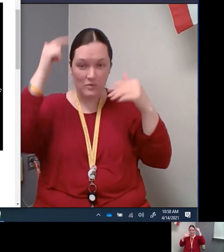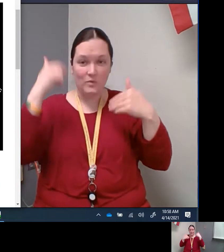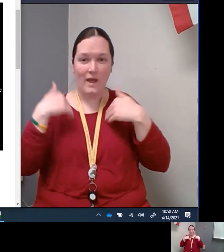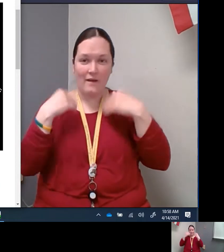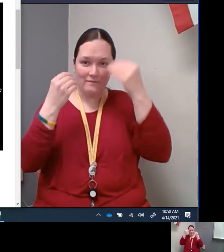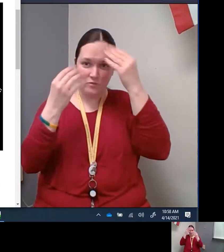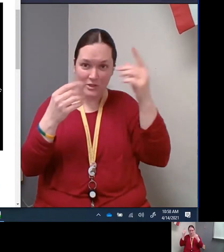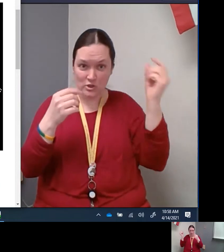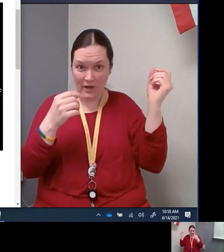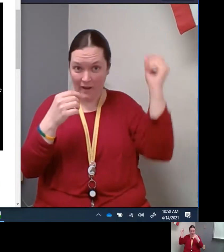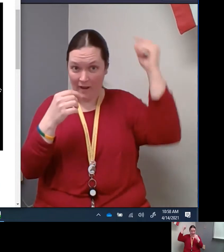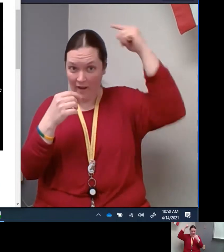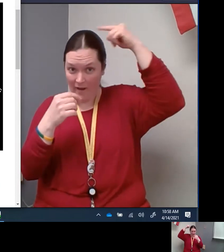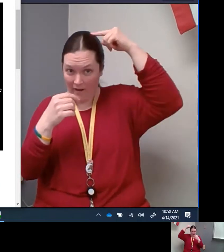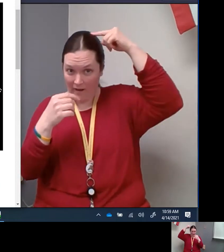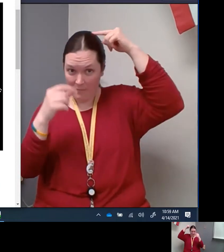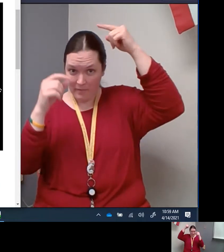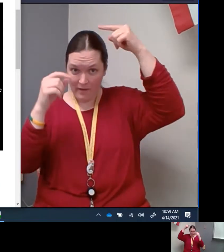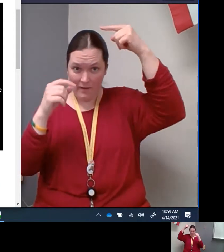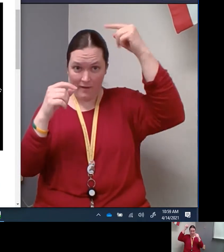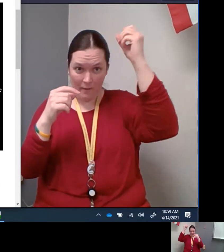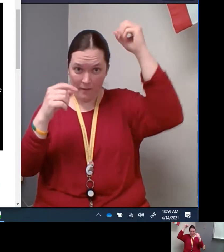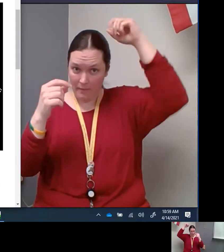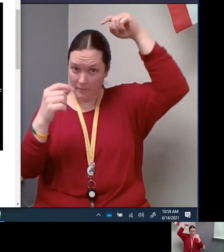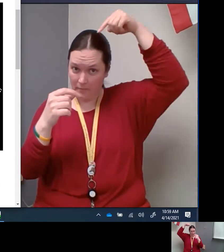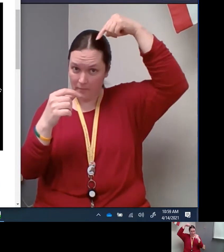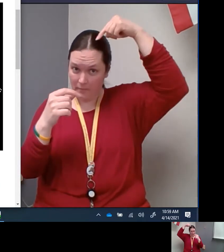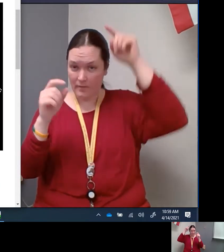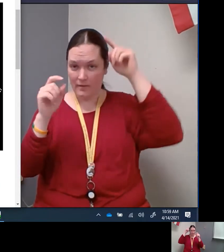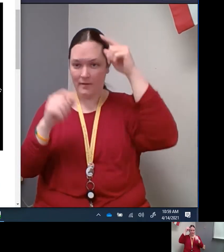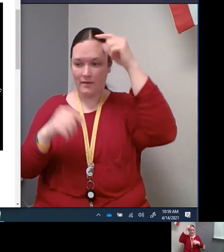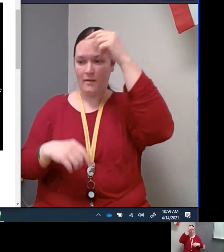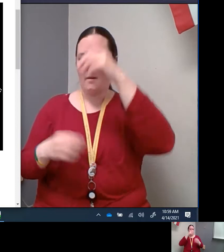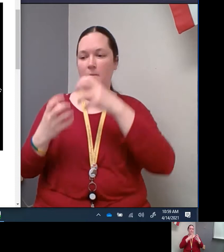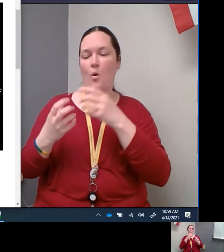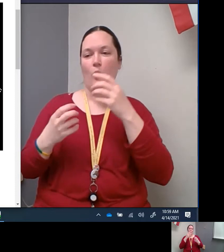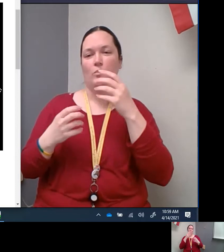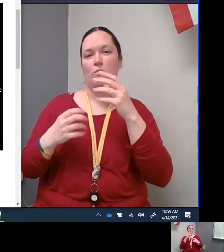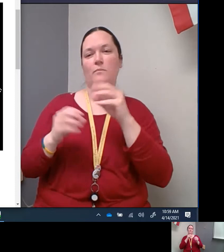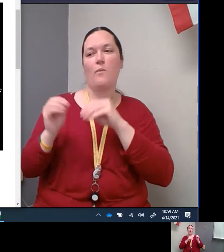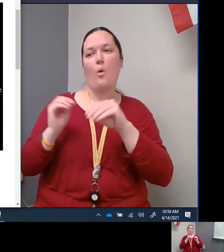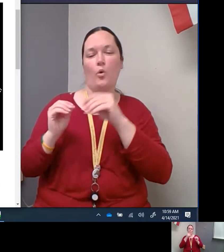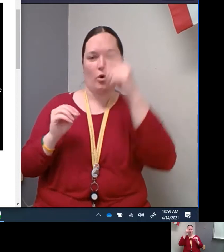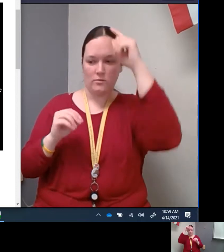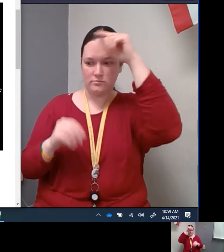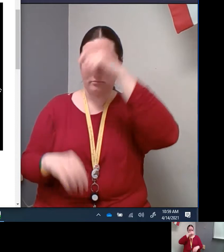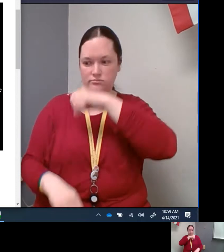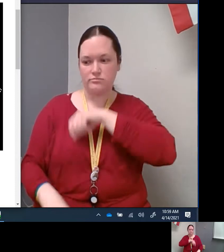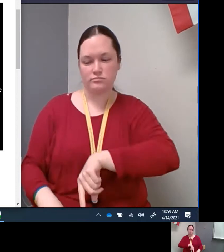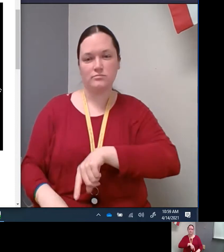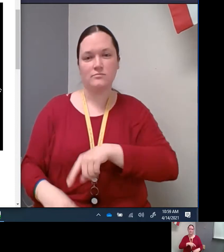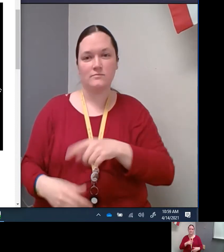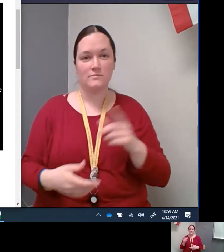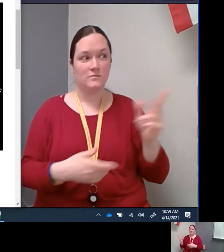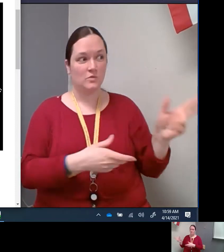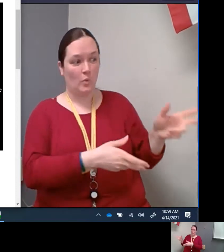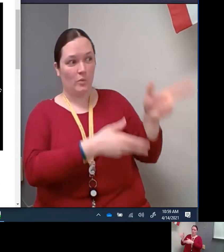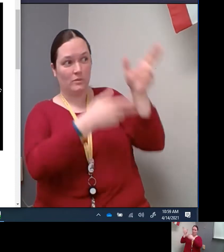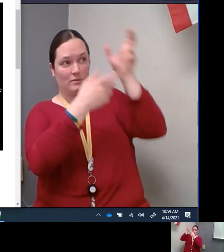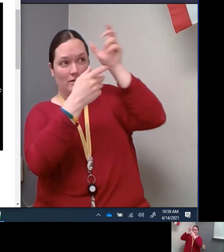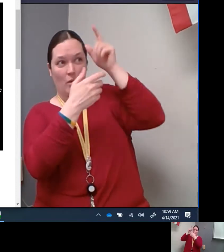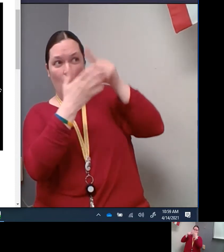have information coming in, sensory information, and then we have motor output coming out. And so that's going to be a point of integration where we get information in,